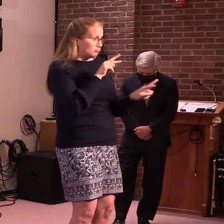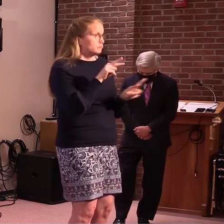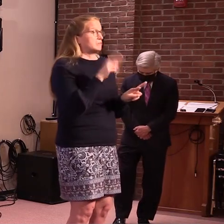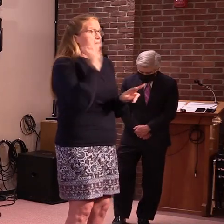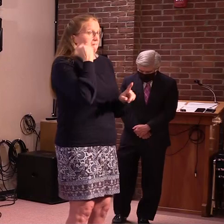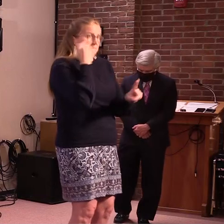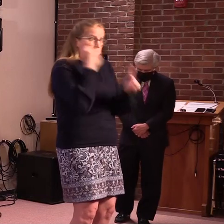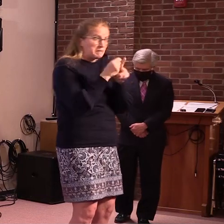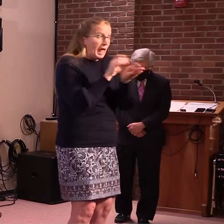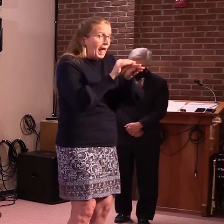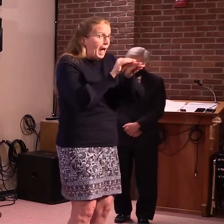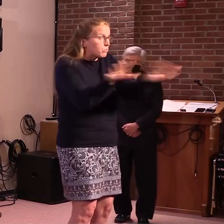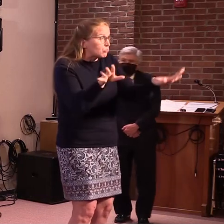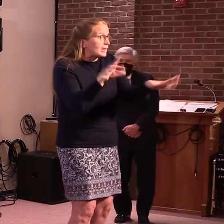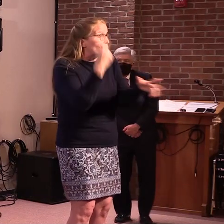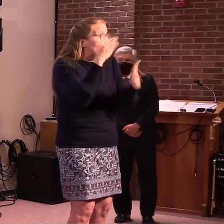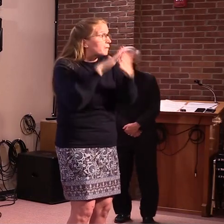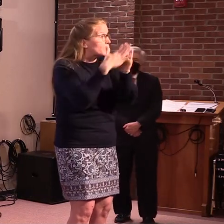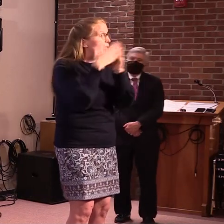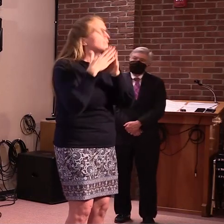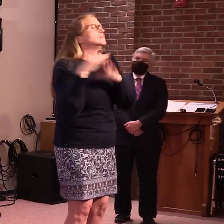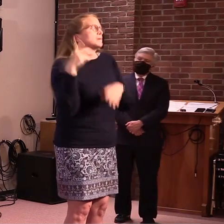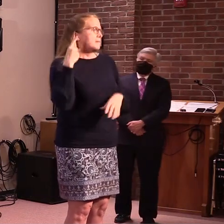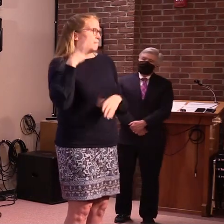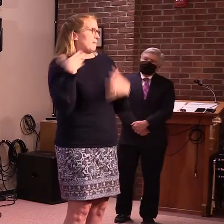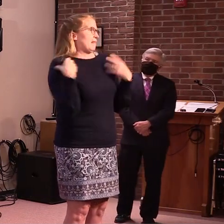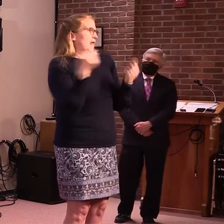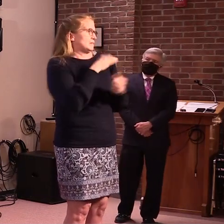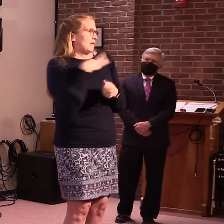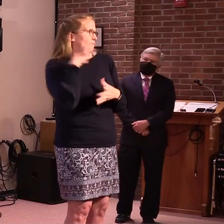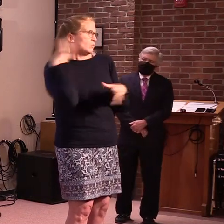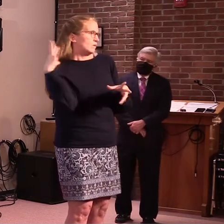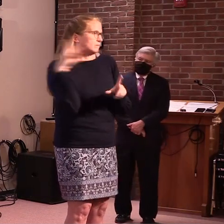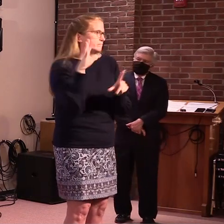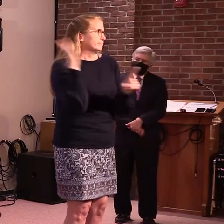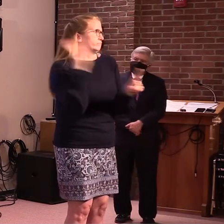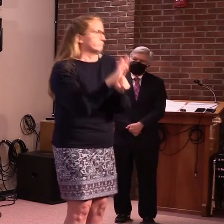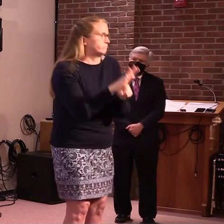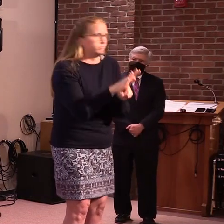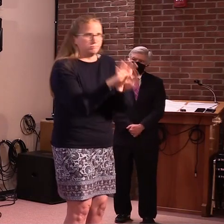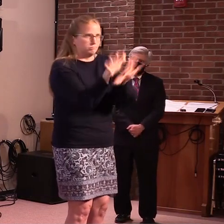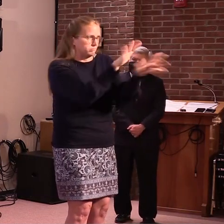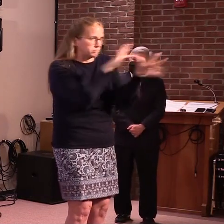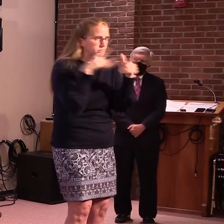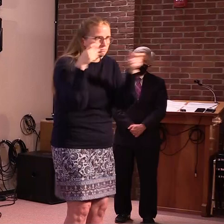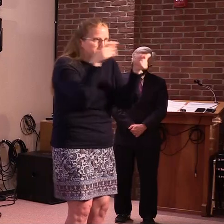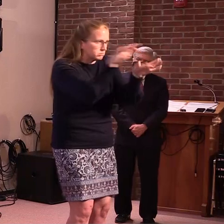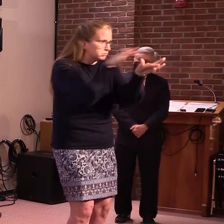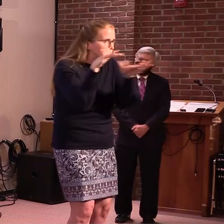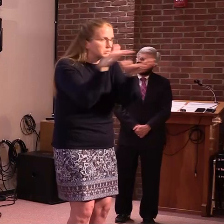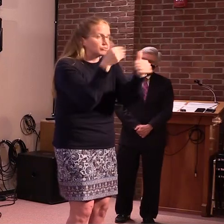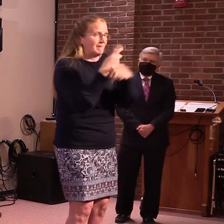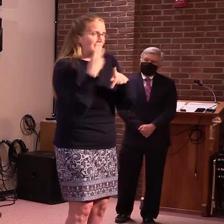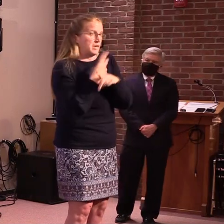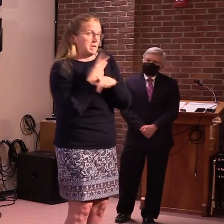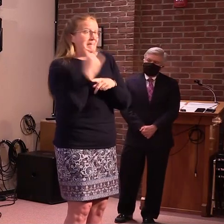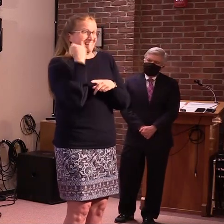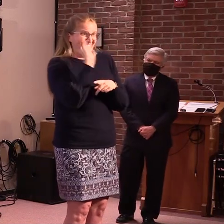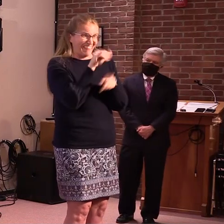outbreaks do occur, public health staff will move swiftly to contain the outbreak and assess to what extent an outbreak might impact school